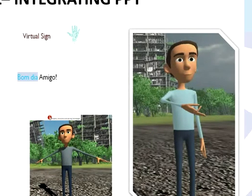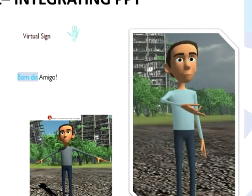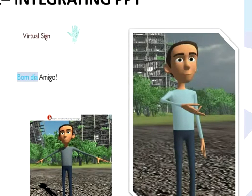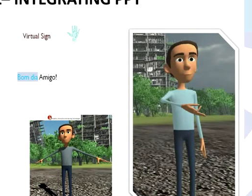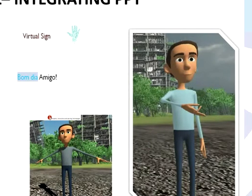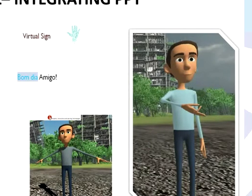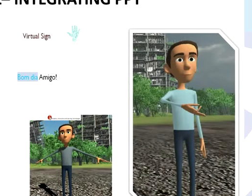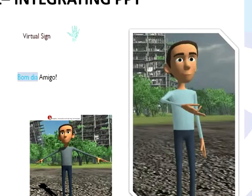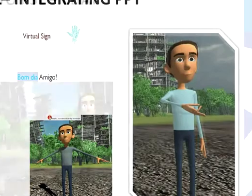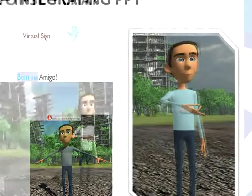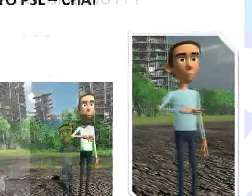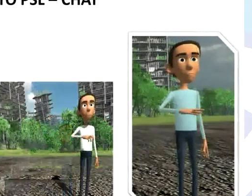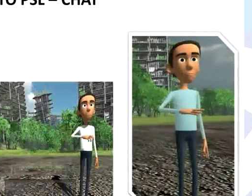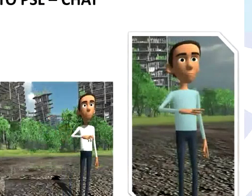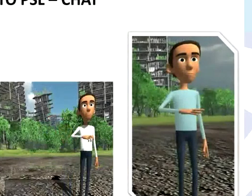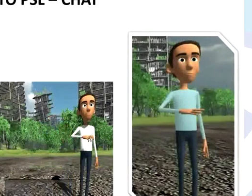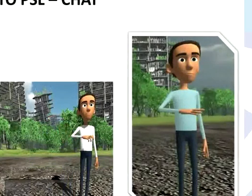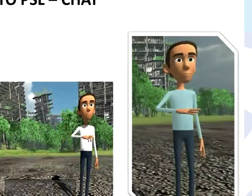highlighted.